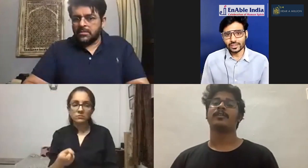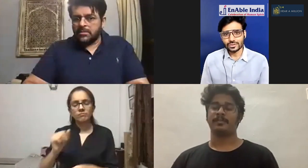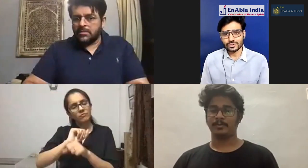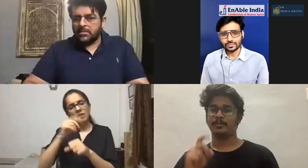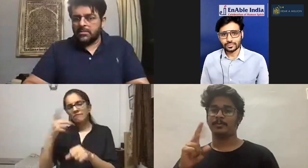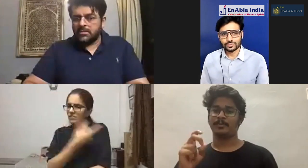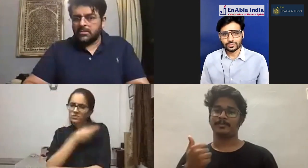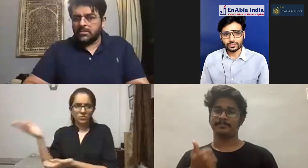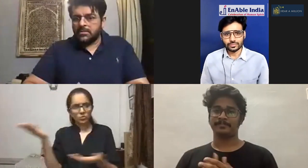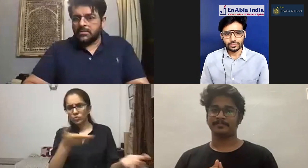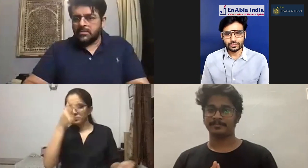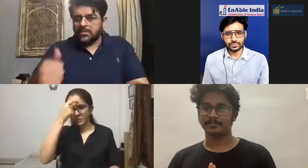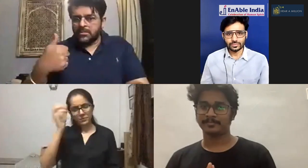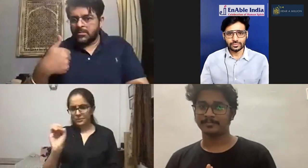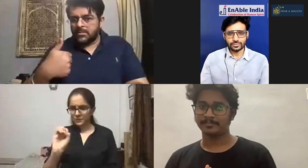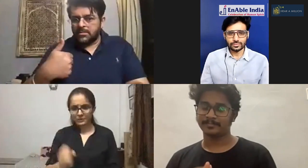vaccination.